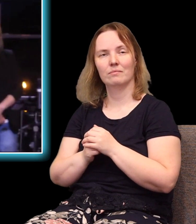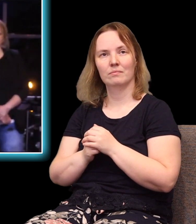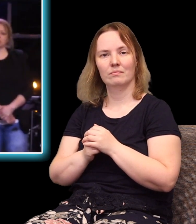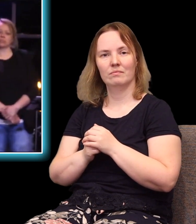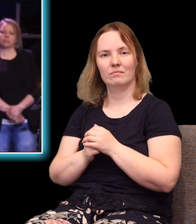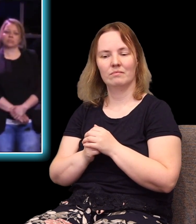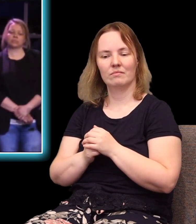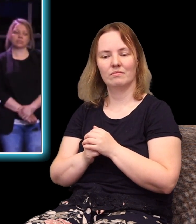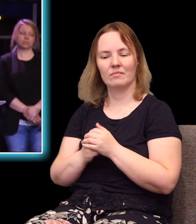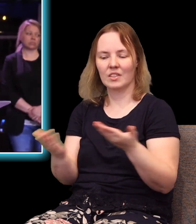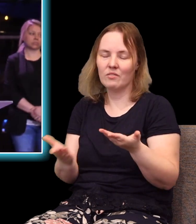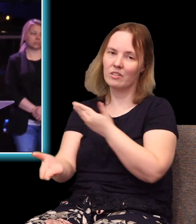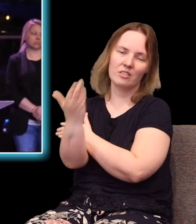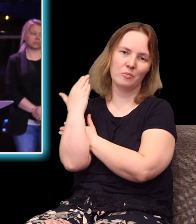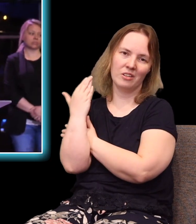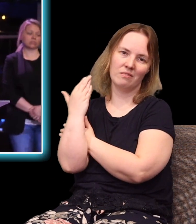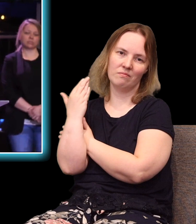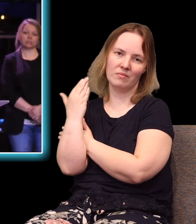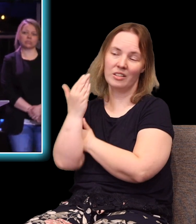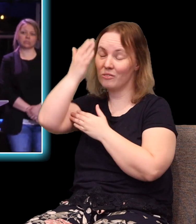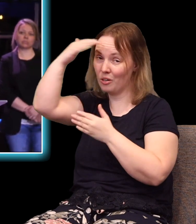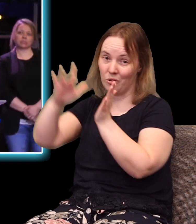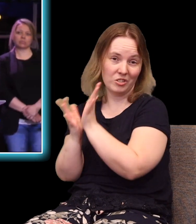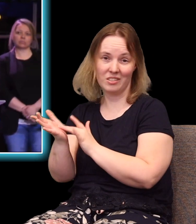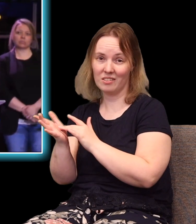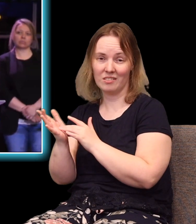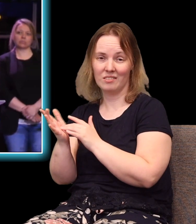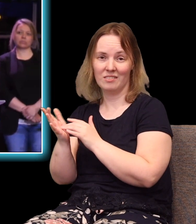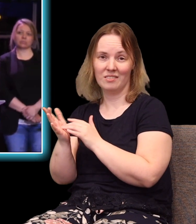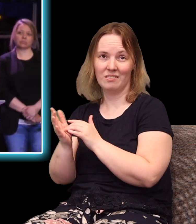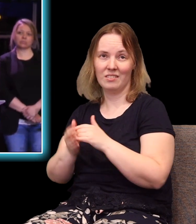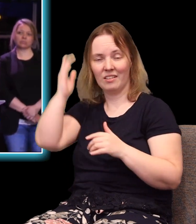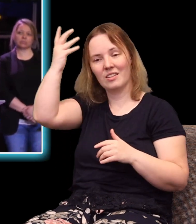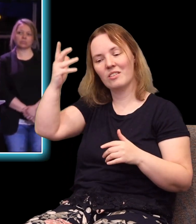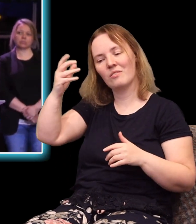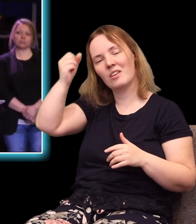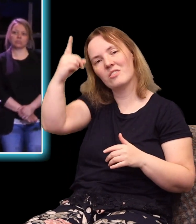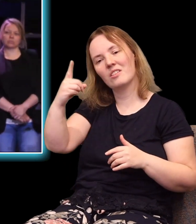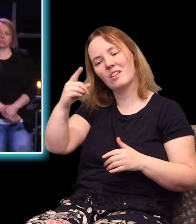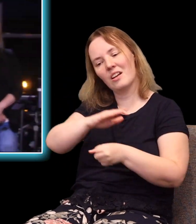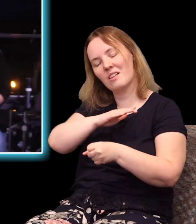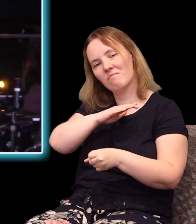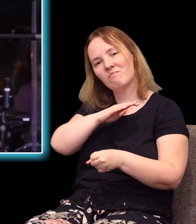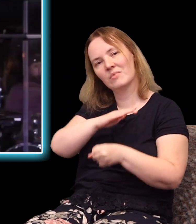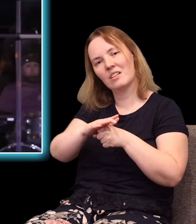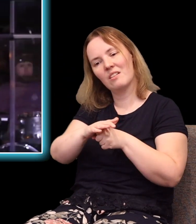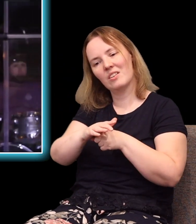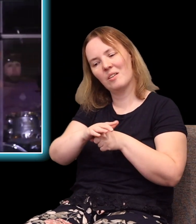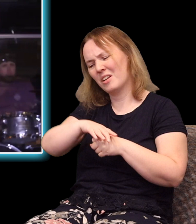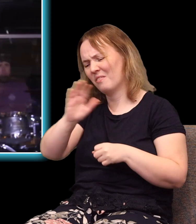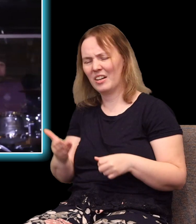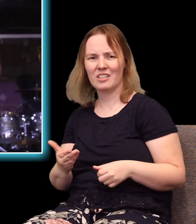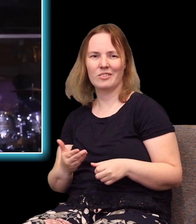morning. It's a beautiful thing. If you're here this morning and you don't know Jesus, I think you've understood enough from what I've said.